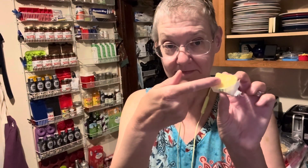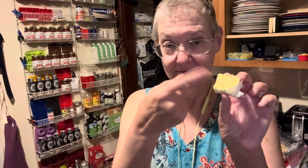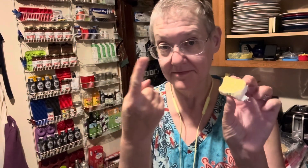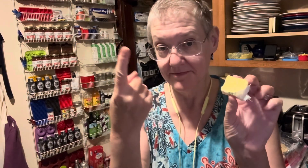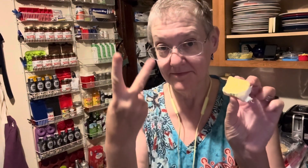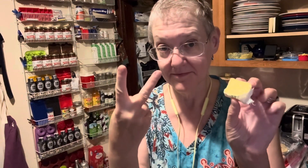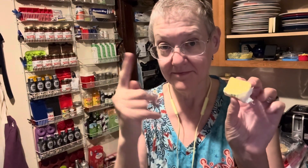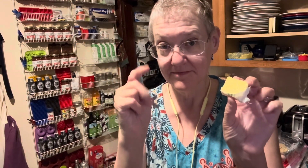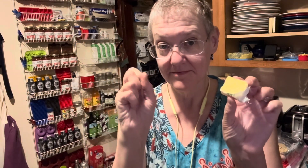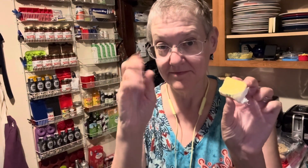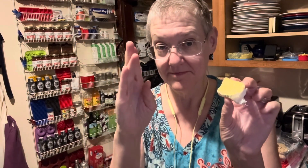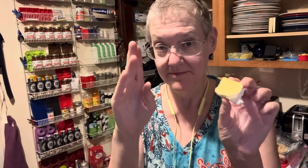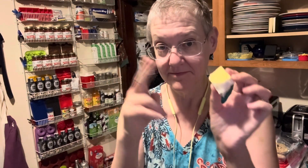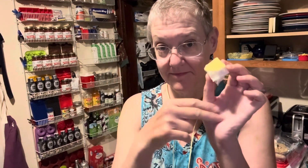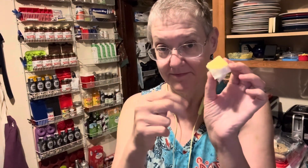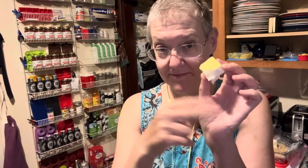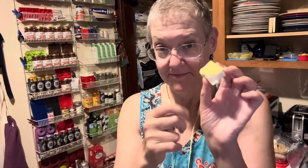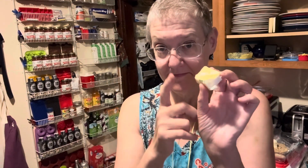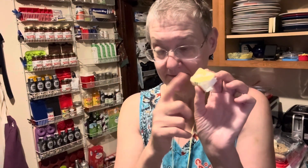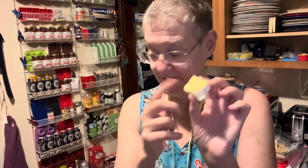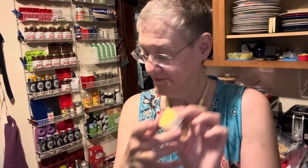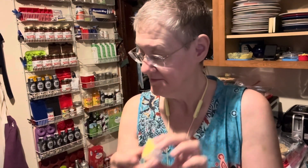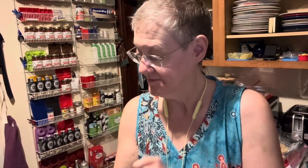cooked in half of a tablespoon of butter.